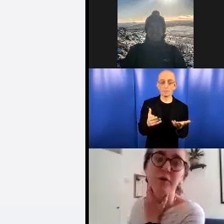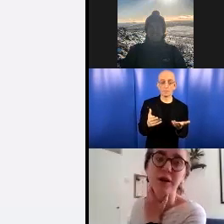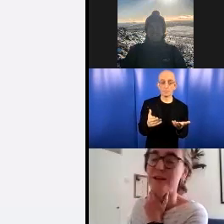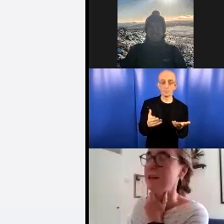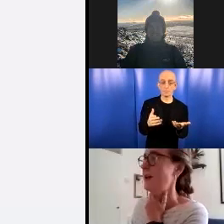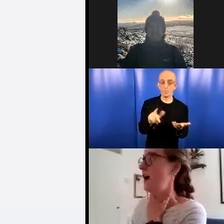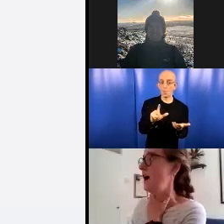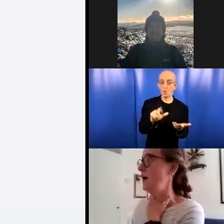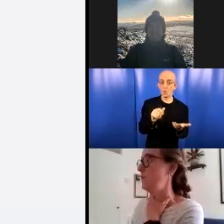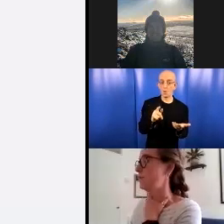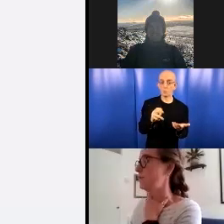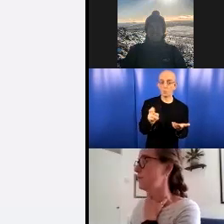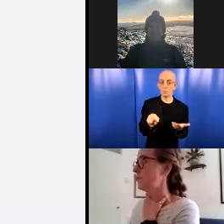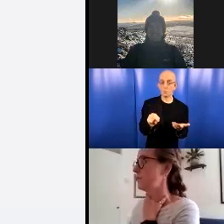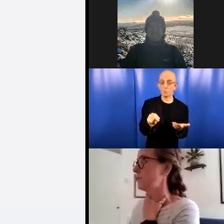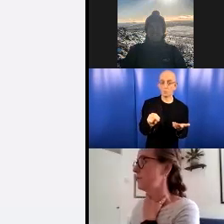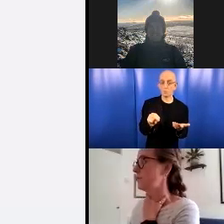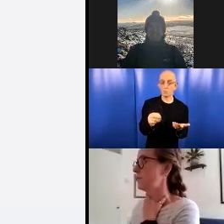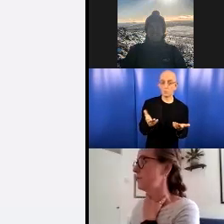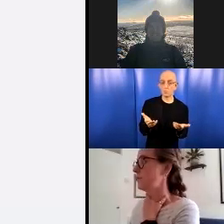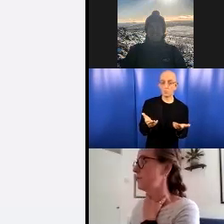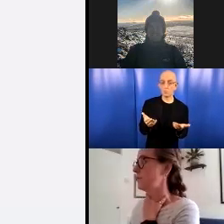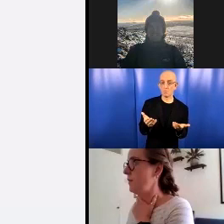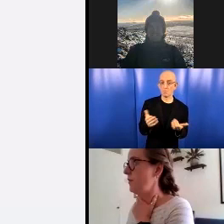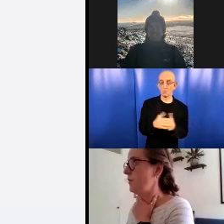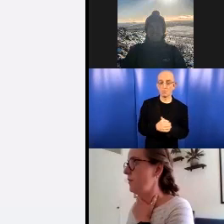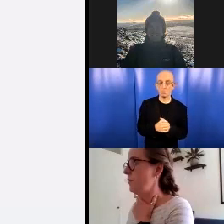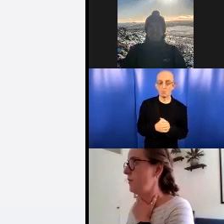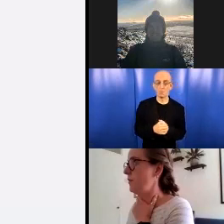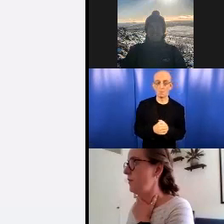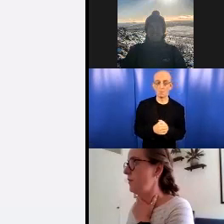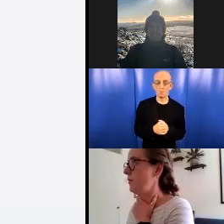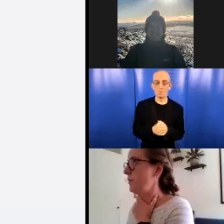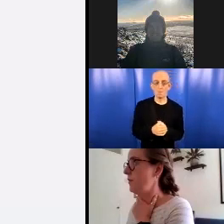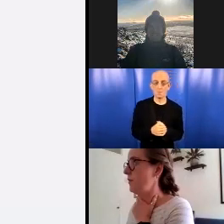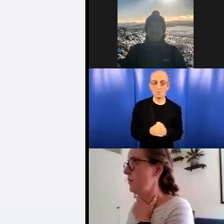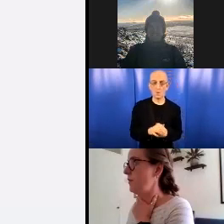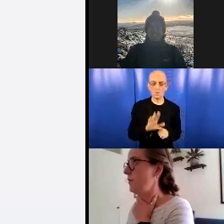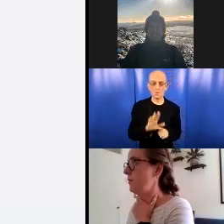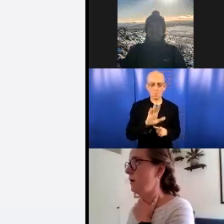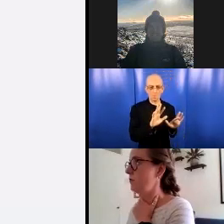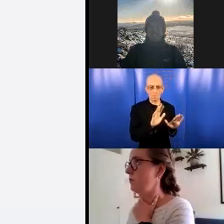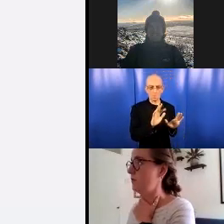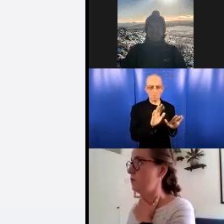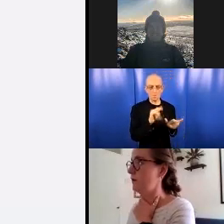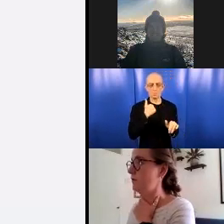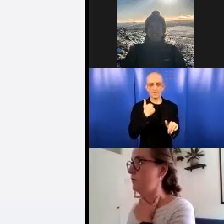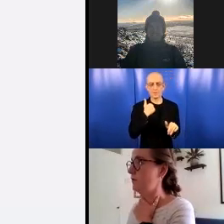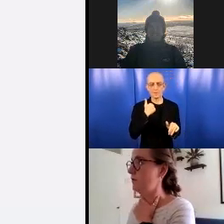Yeah, sorry. So I think one of the things that we've been talking about in our organisation